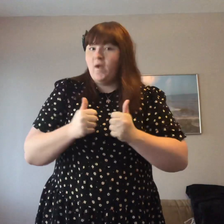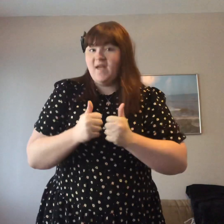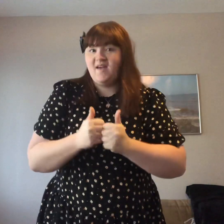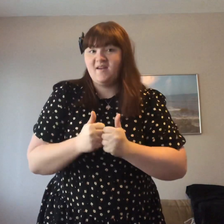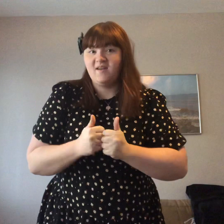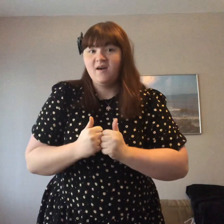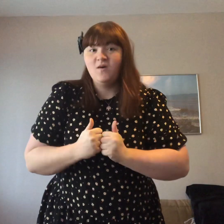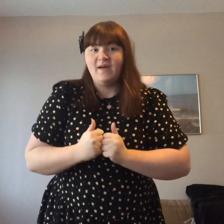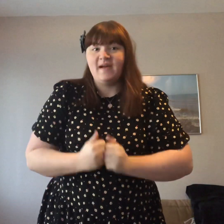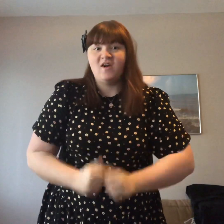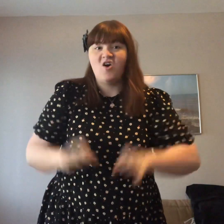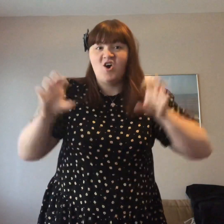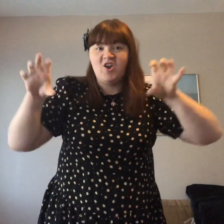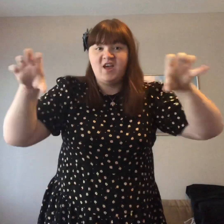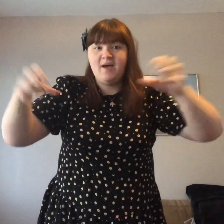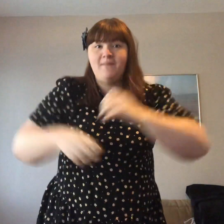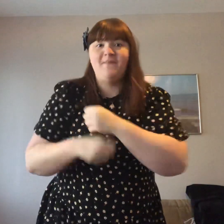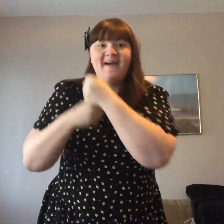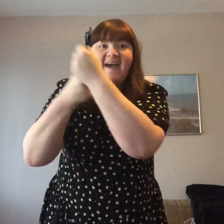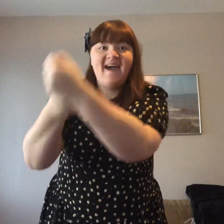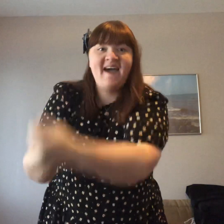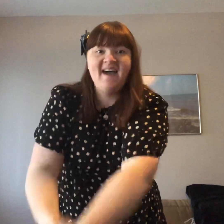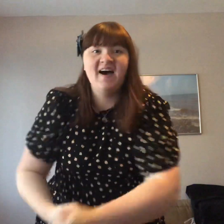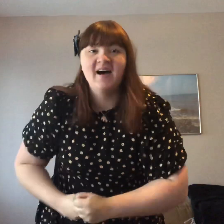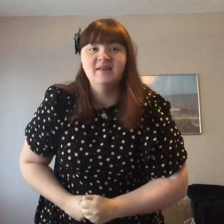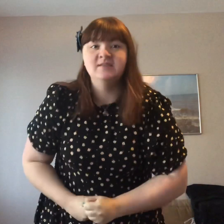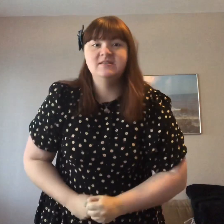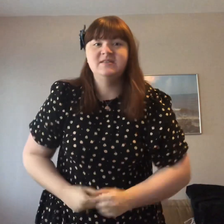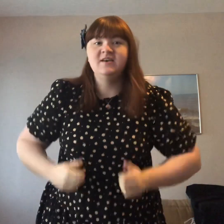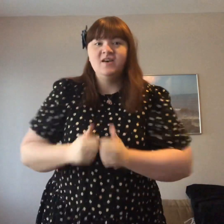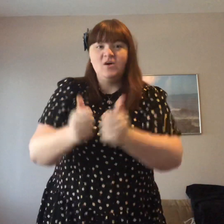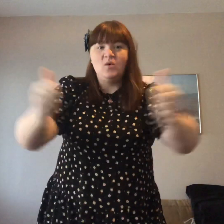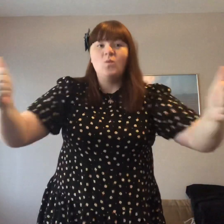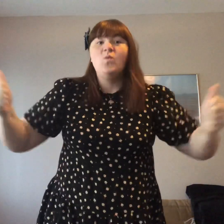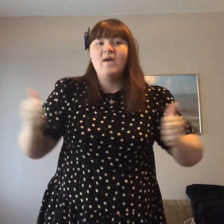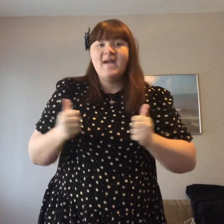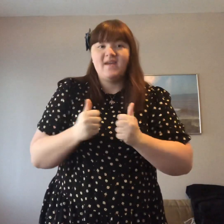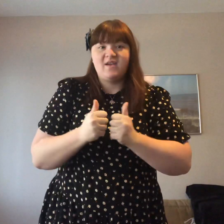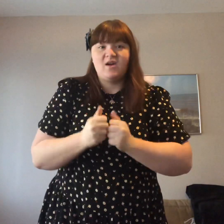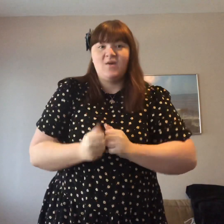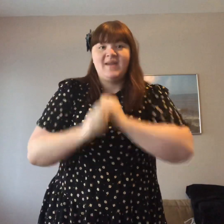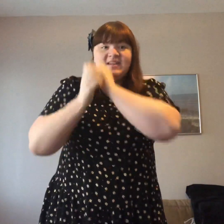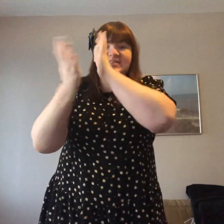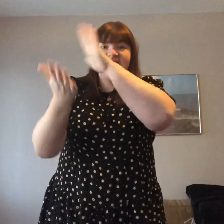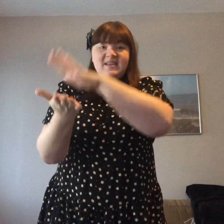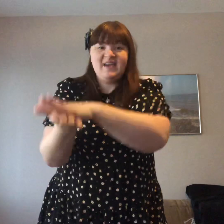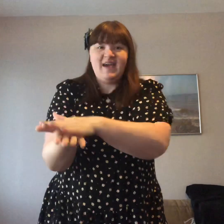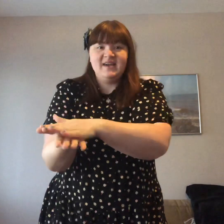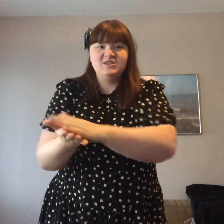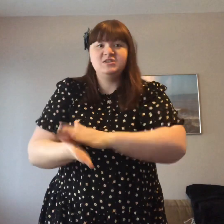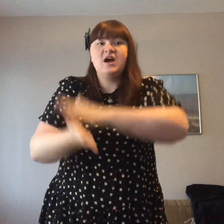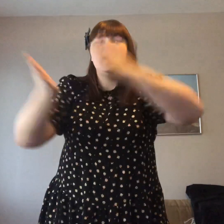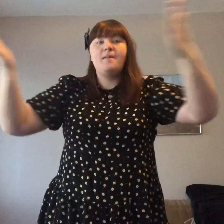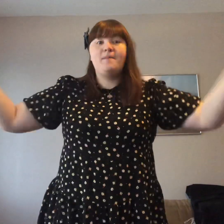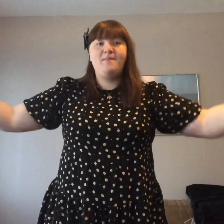We're going on a bear hunt. We're going to catch a